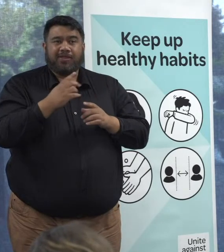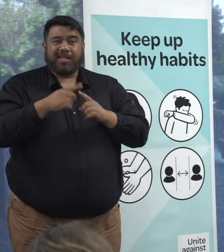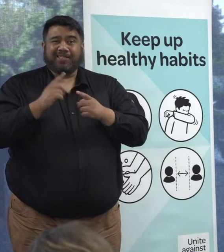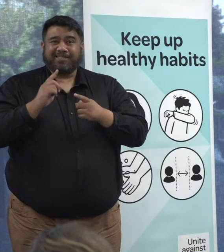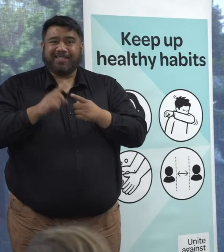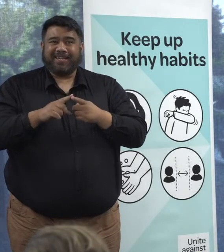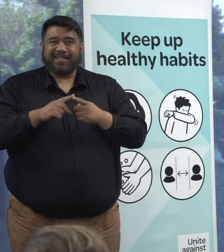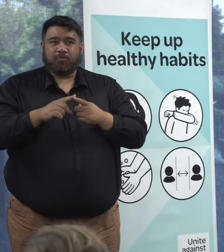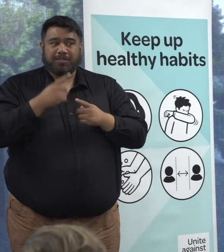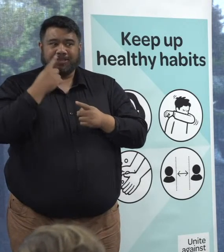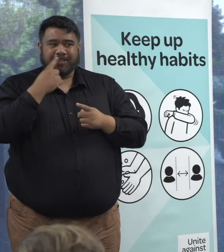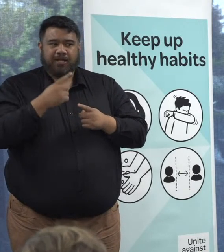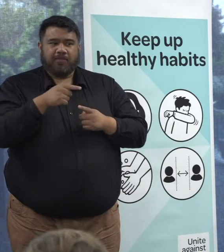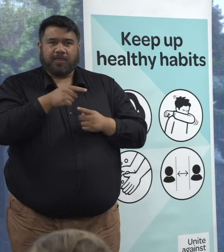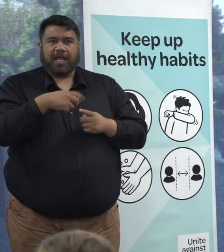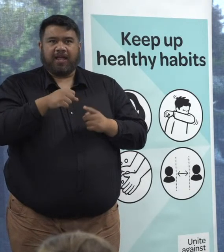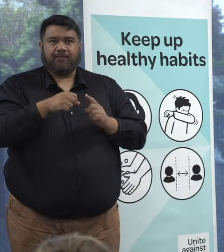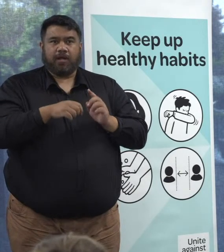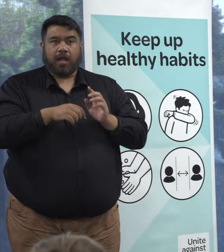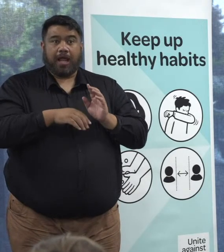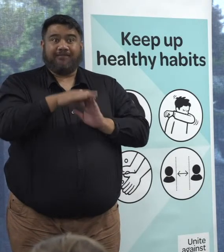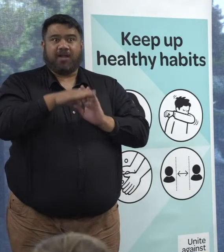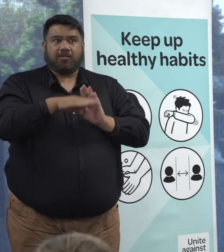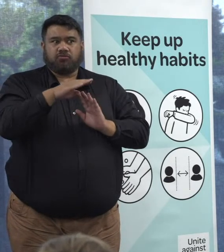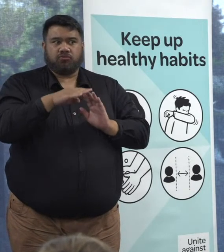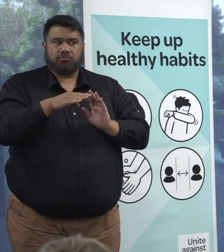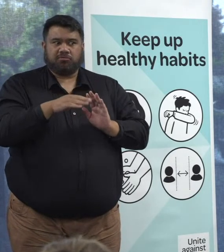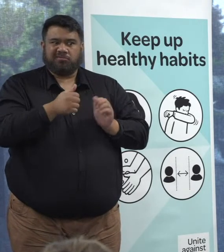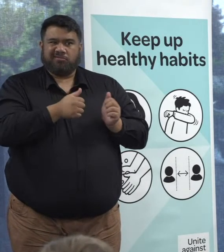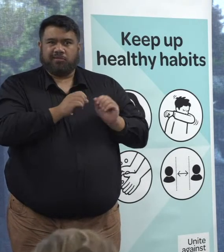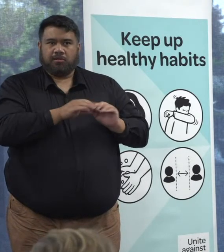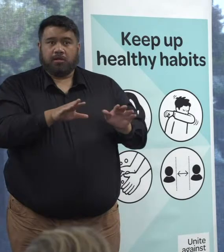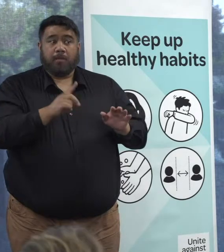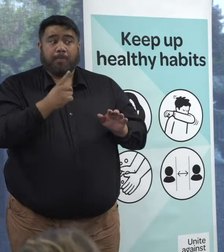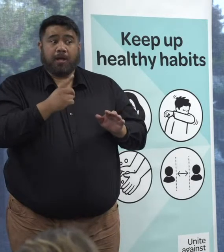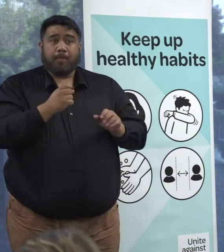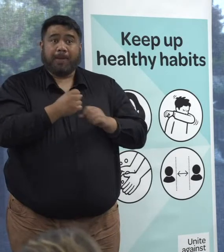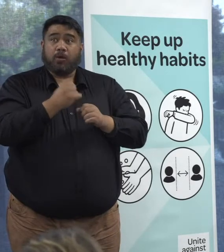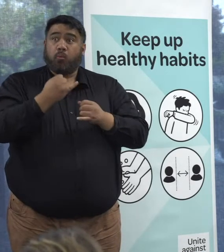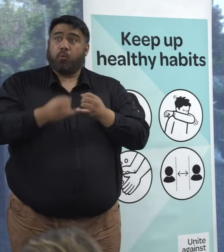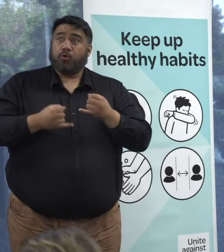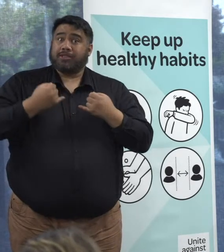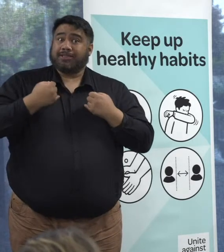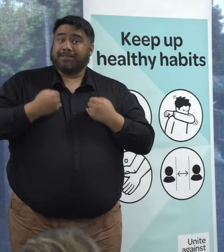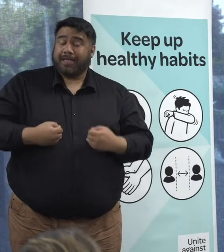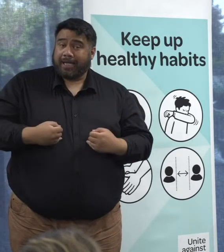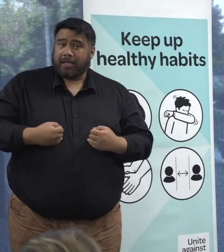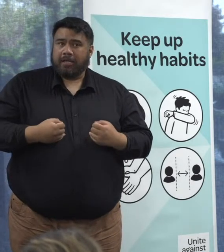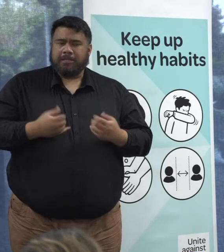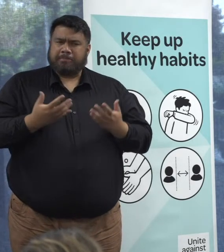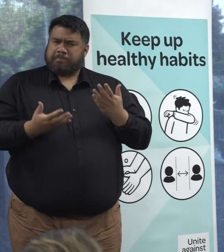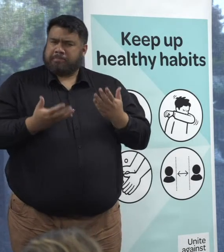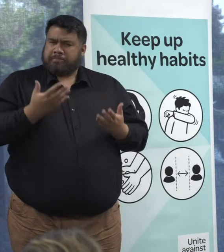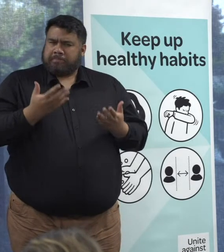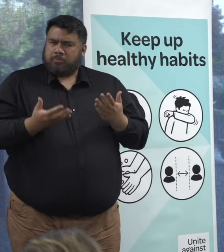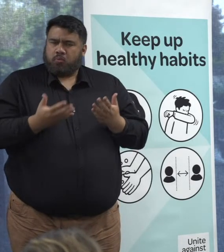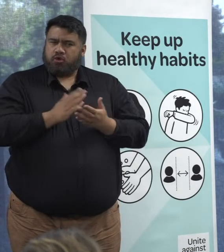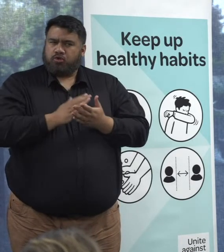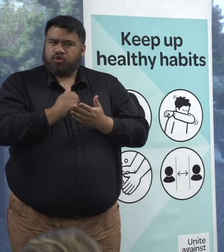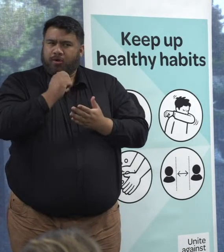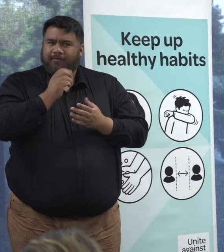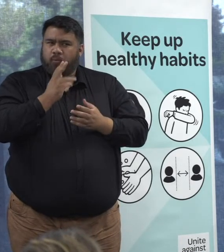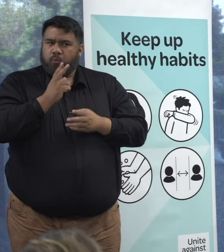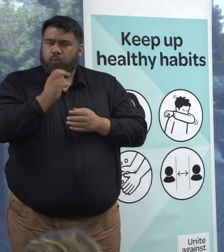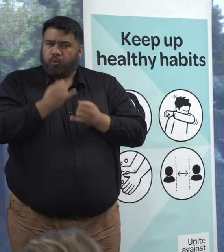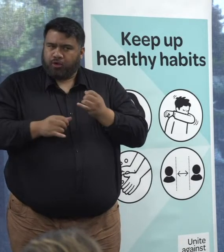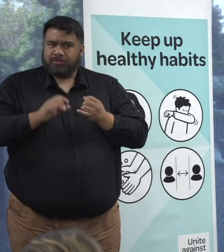subvariant and the others. But what we don't know yet is whether they cause any more serious disease than the BA2. The